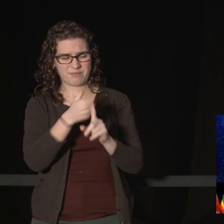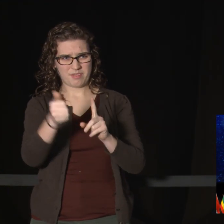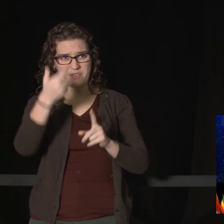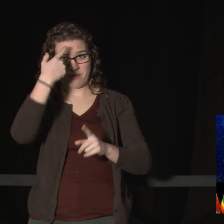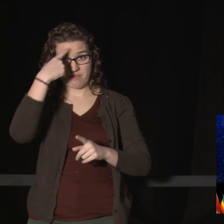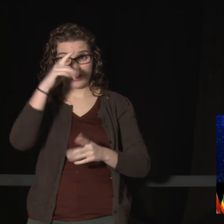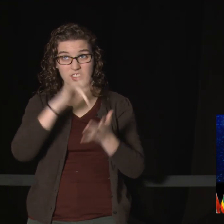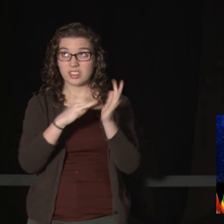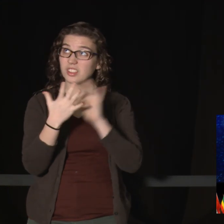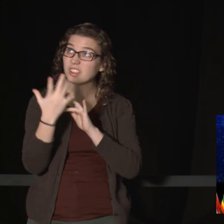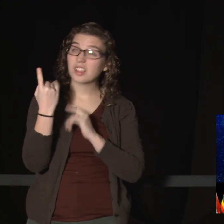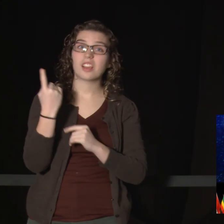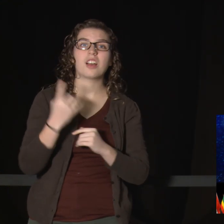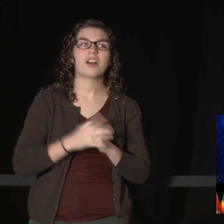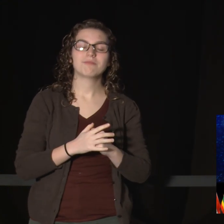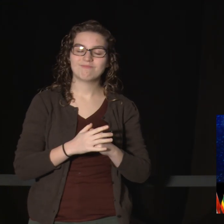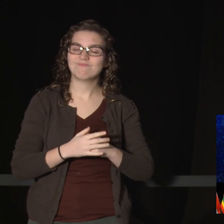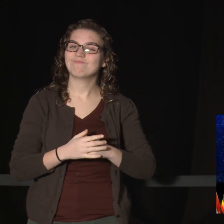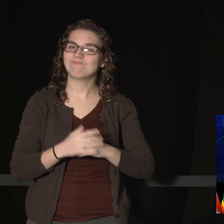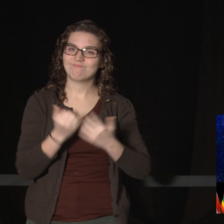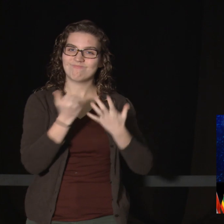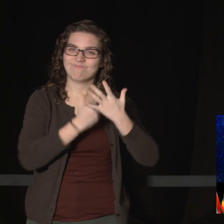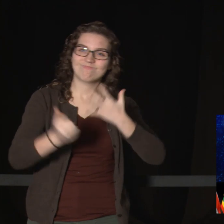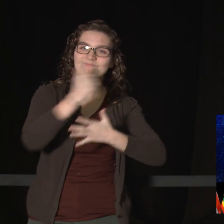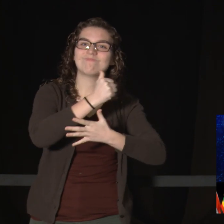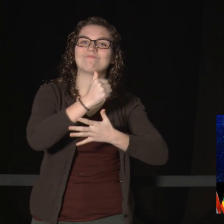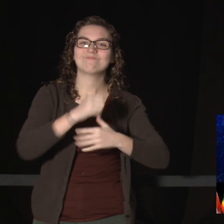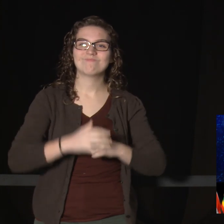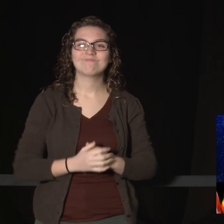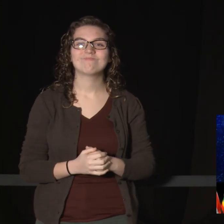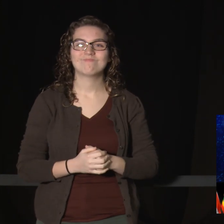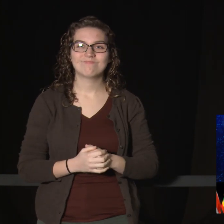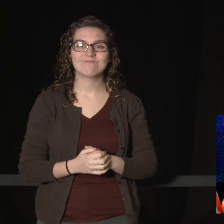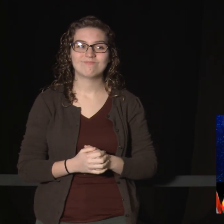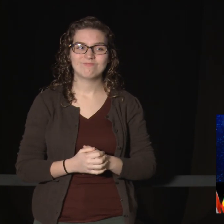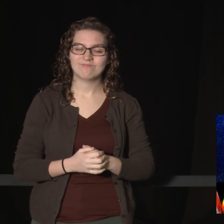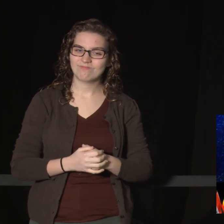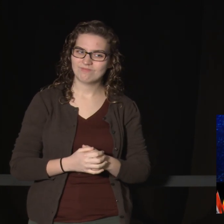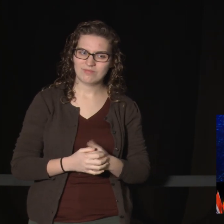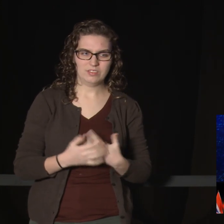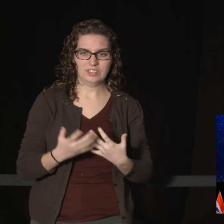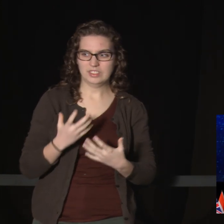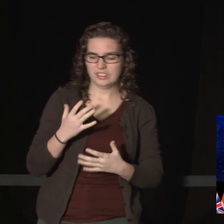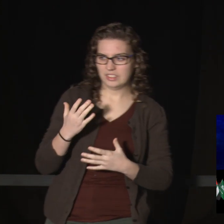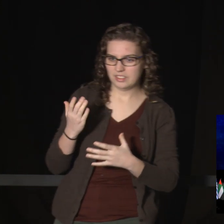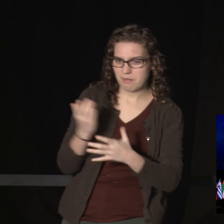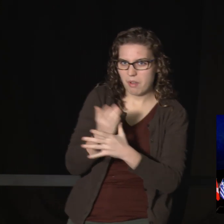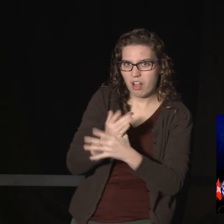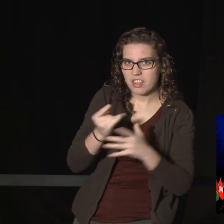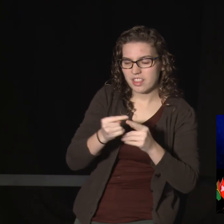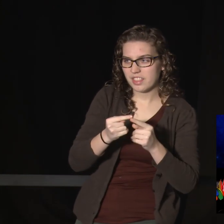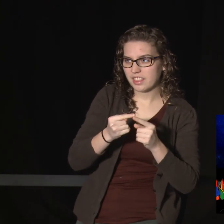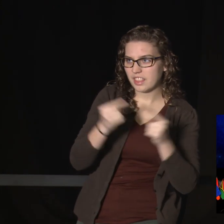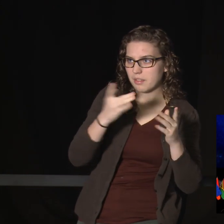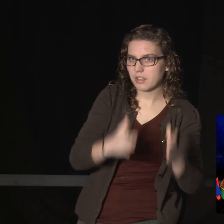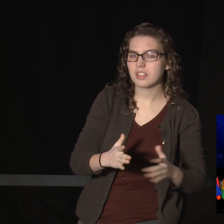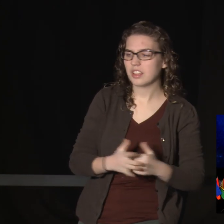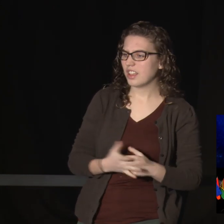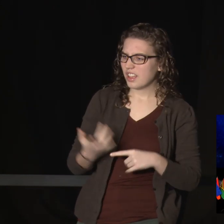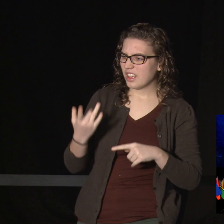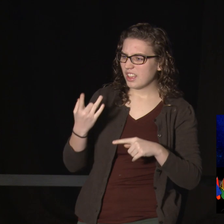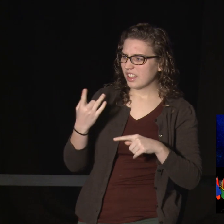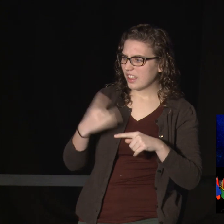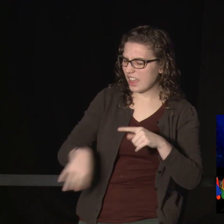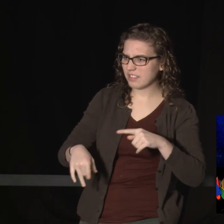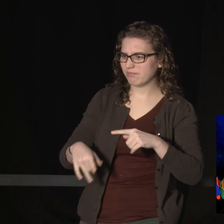Jesus would be a promotion. It messed their enemies up. They'd get together. We can't give these guys